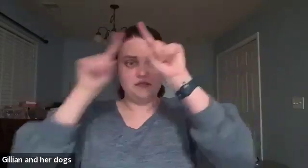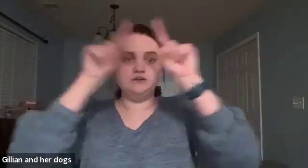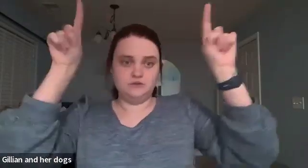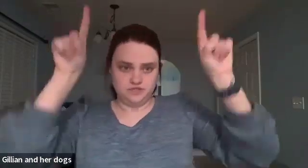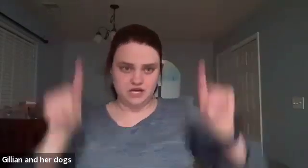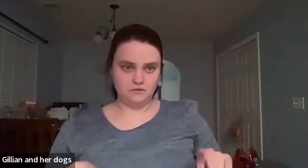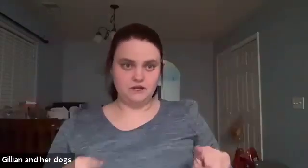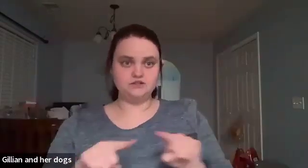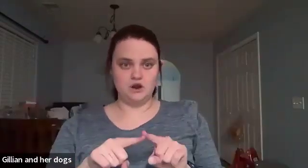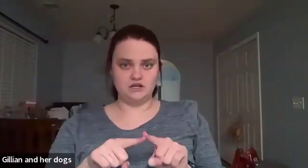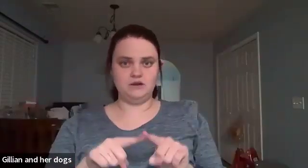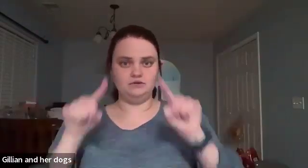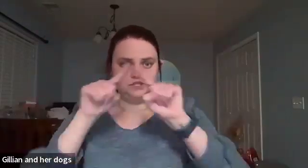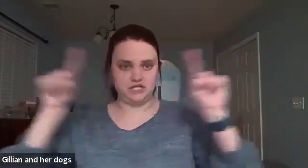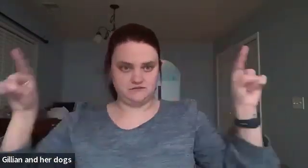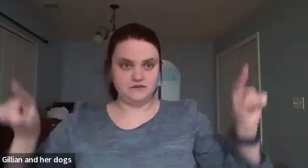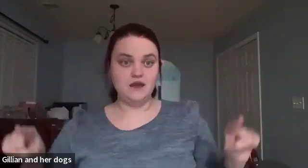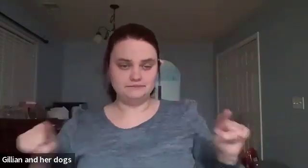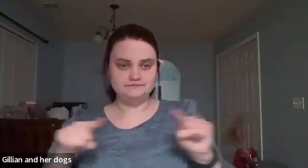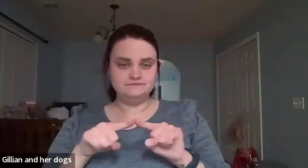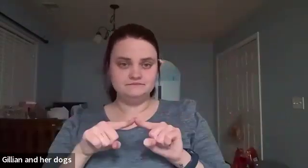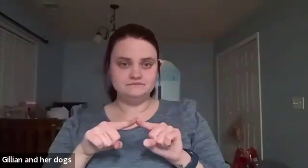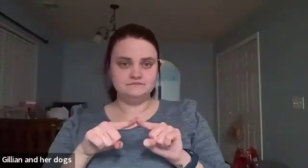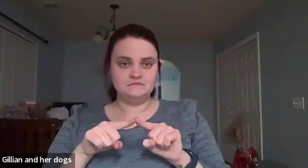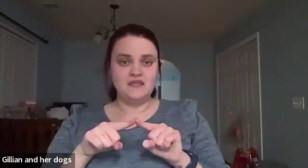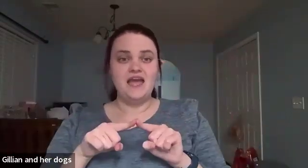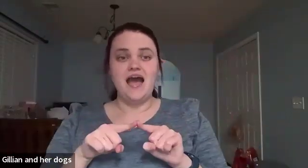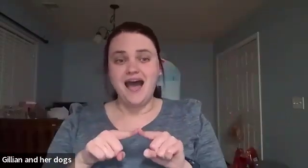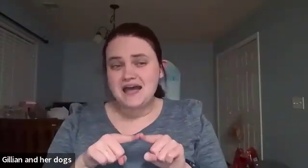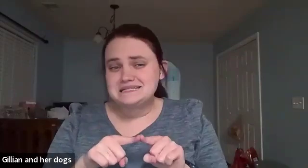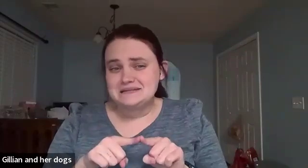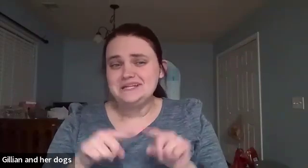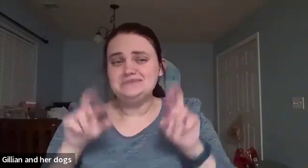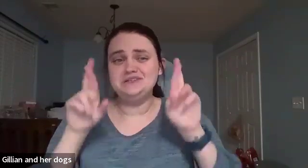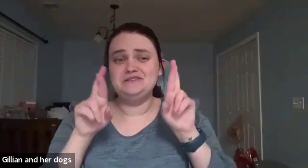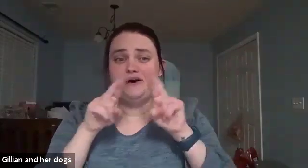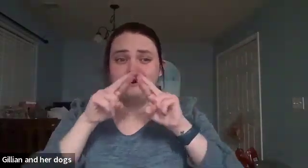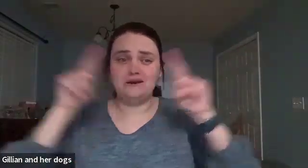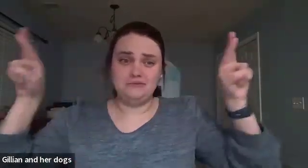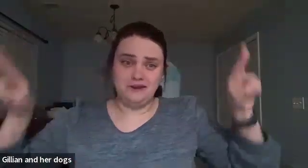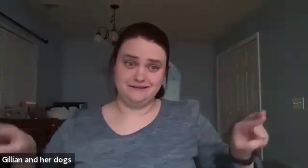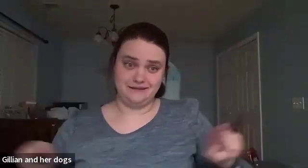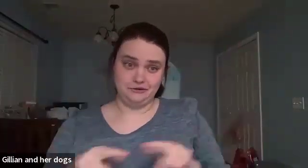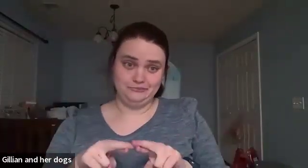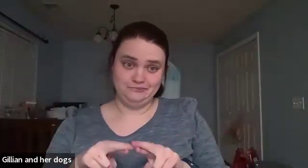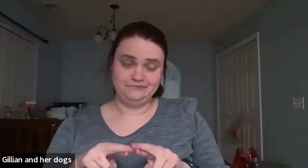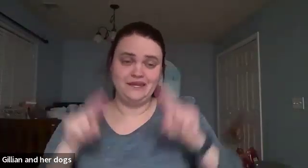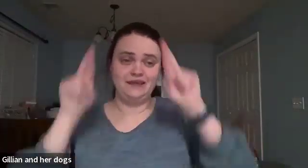way? Whichever way you're talking about, you would change it for that. I sometimes use the R and go rectangle.